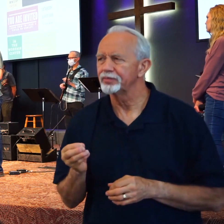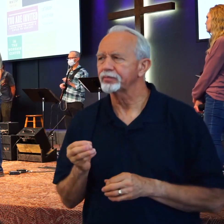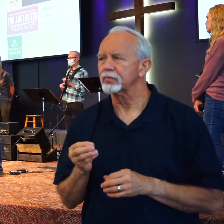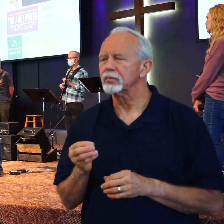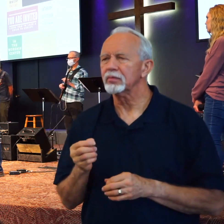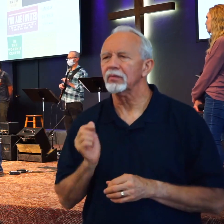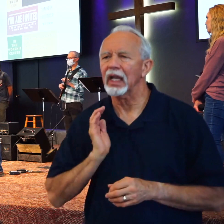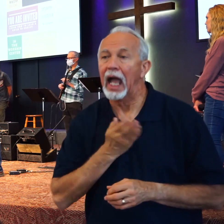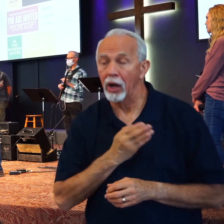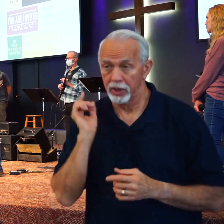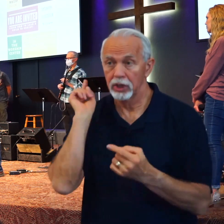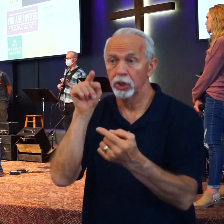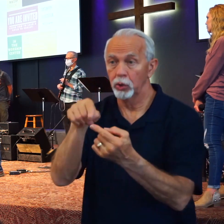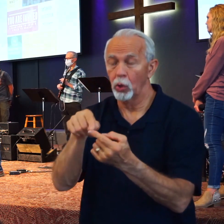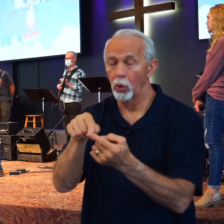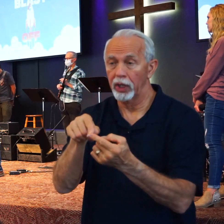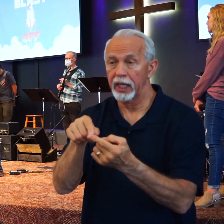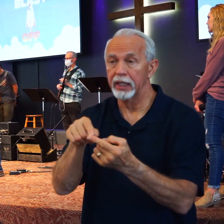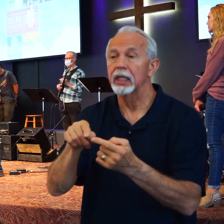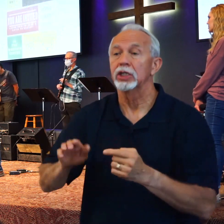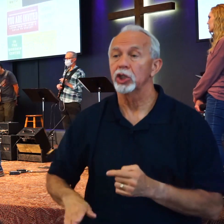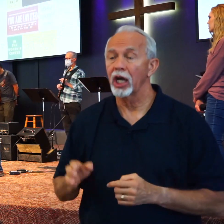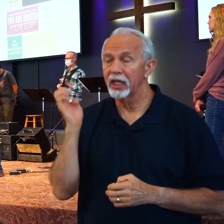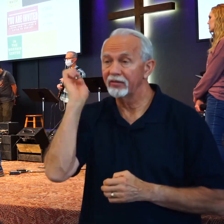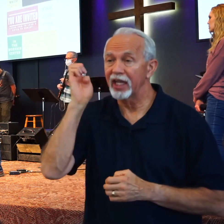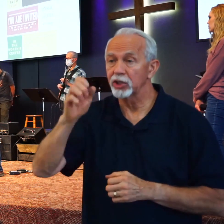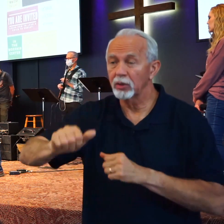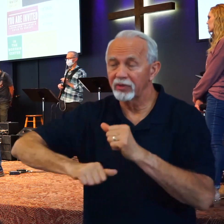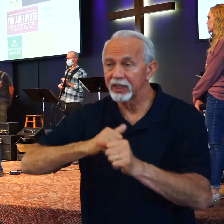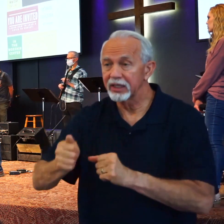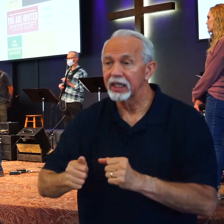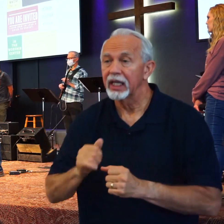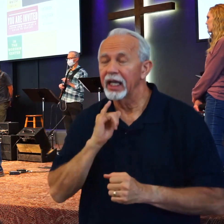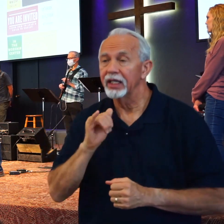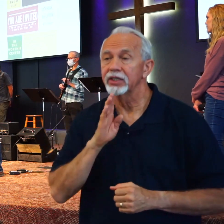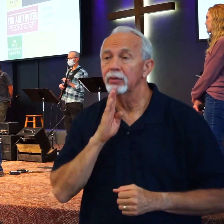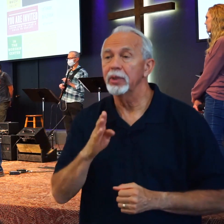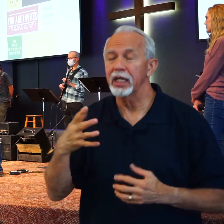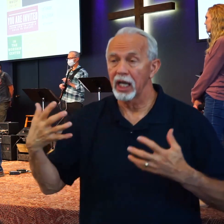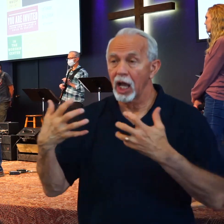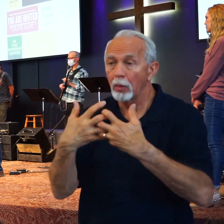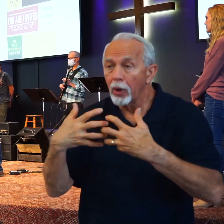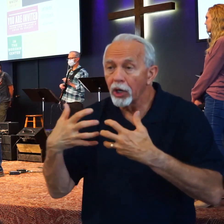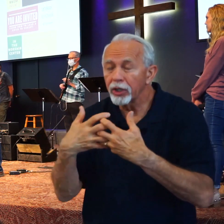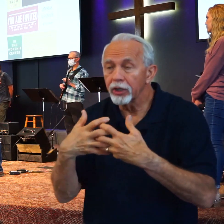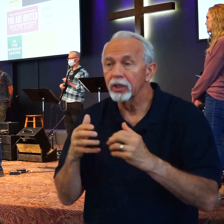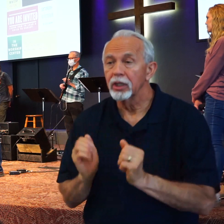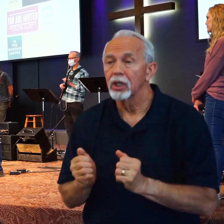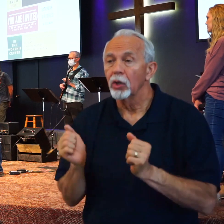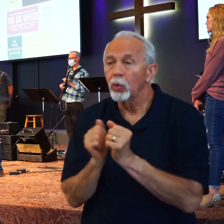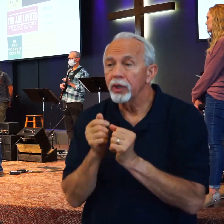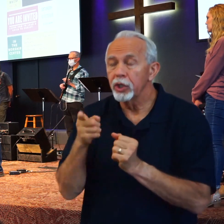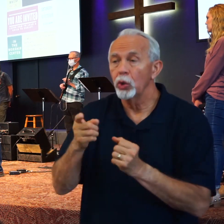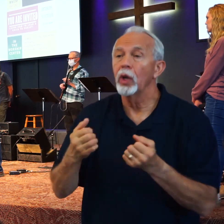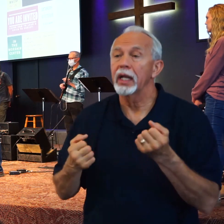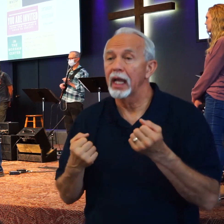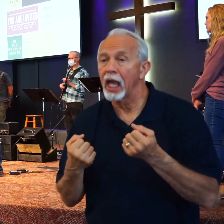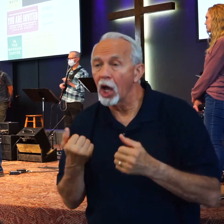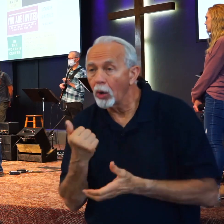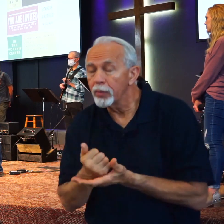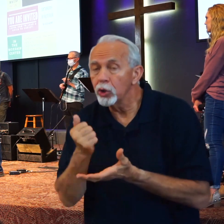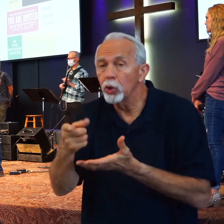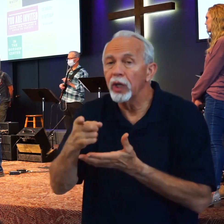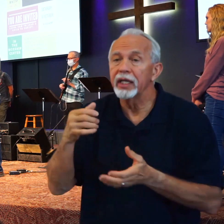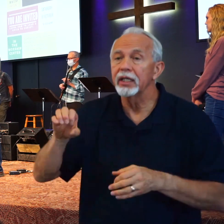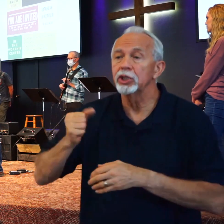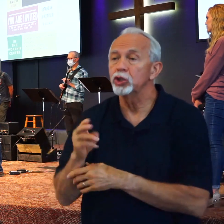And so our goal in Child Evangelism Fellowship is to be a partner with you, to just assist you in the job